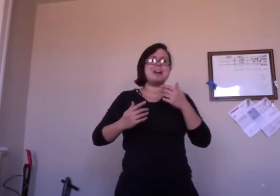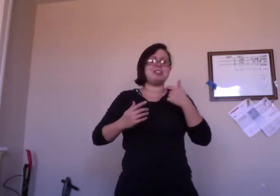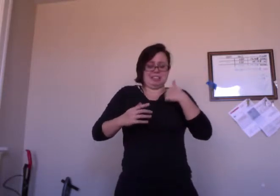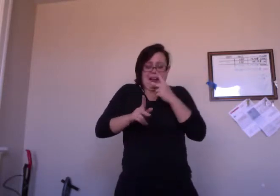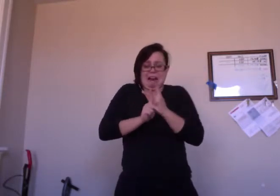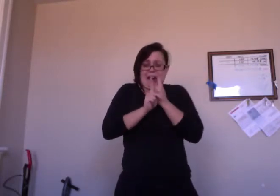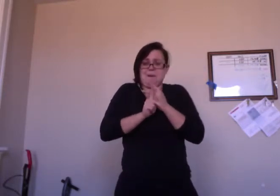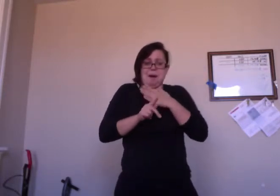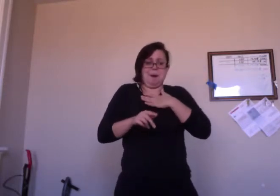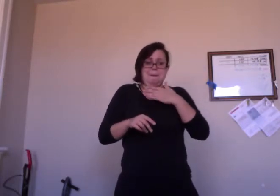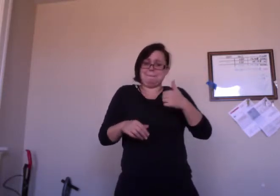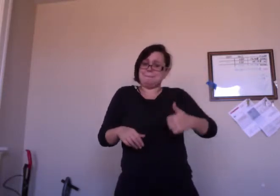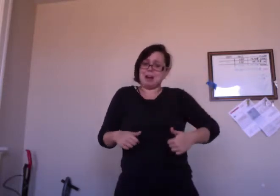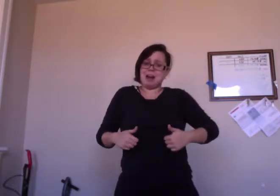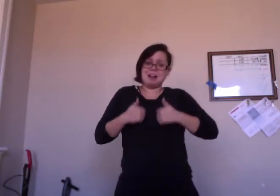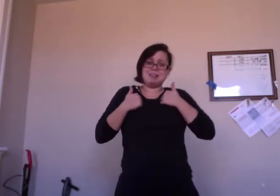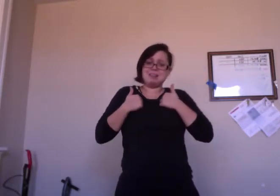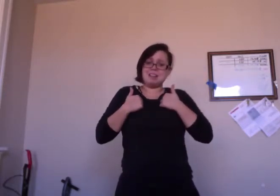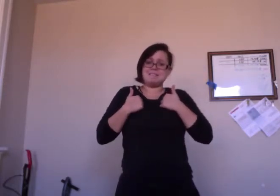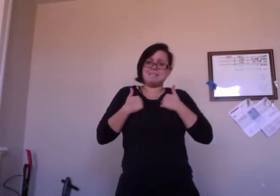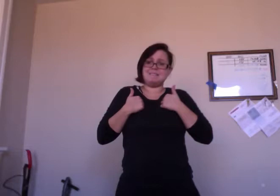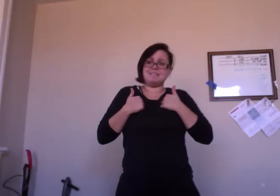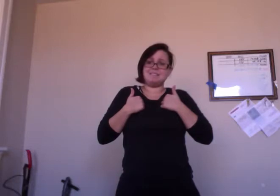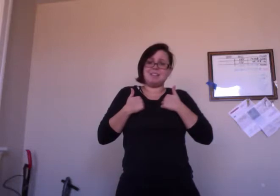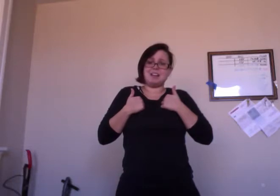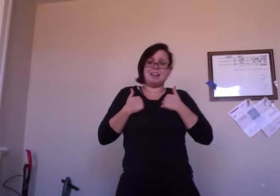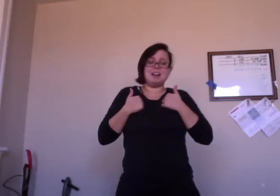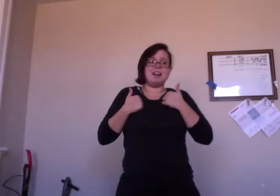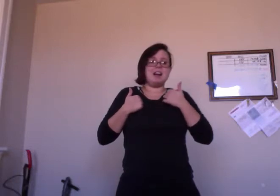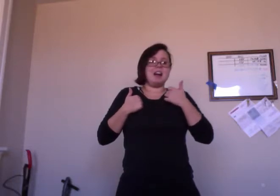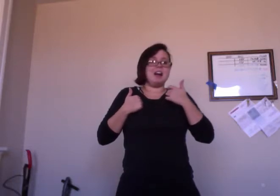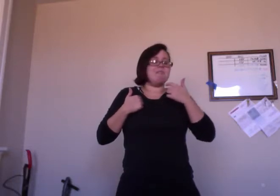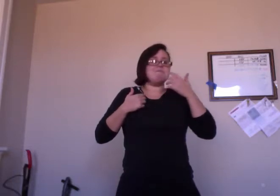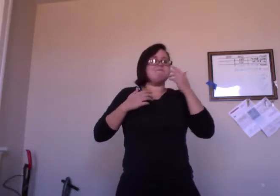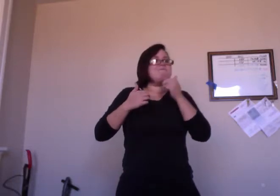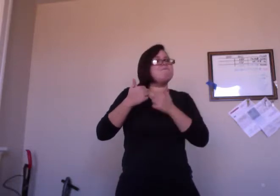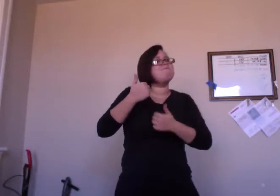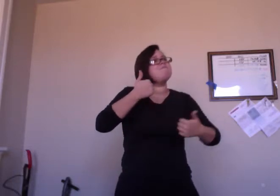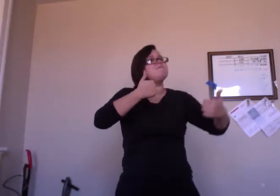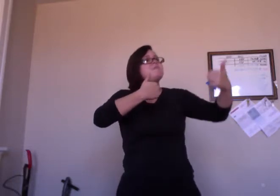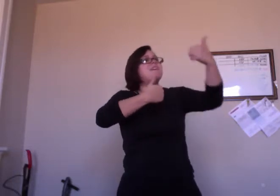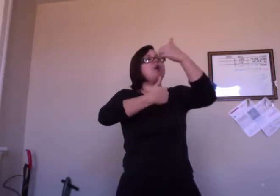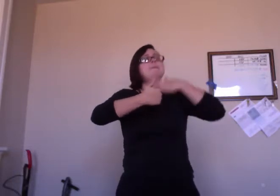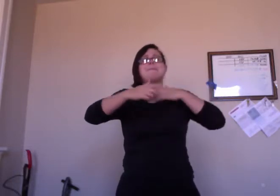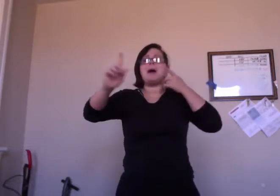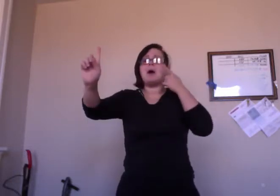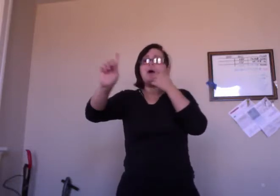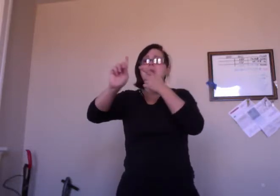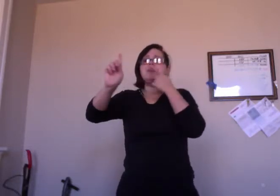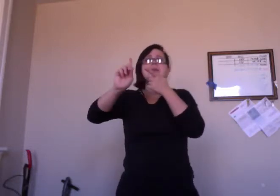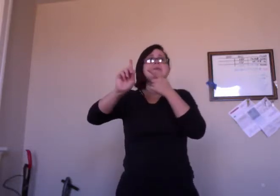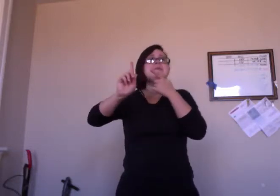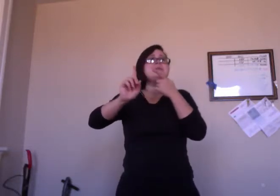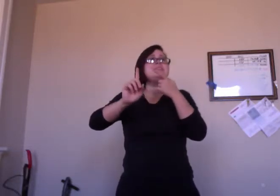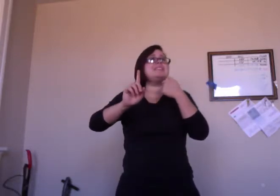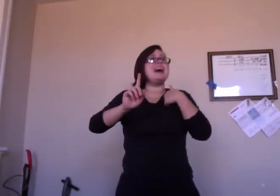dad. Above all, the only goal I have in life is to be a good dad. I